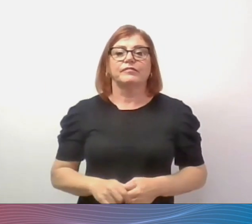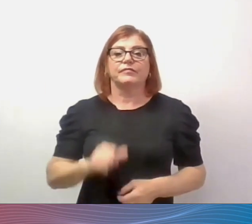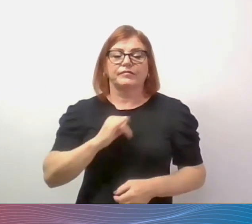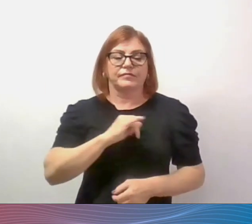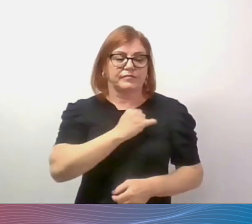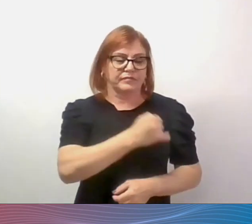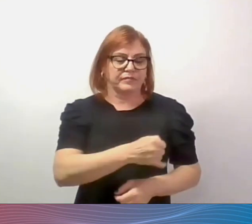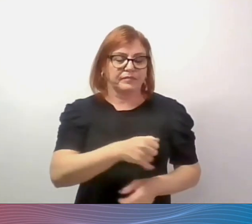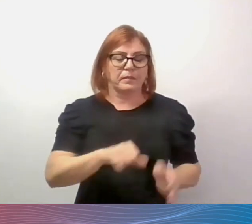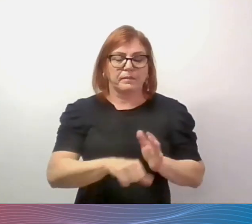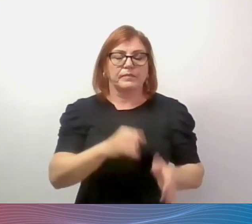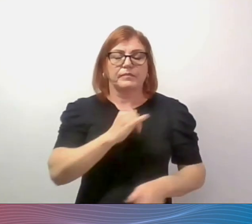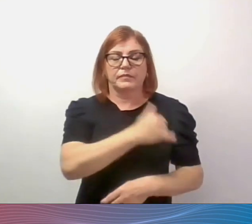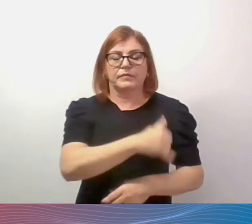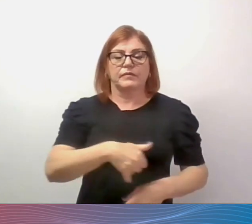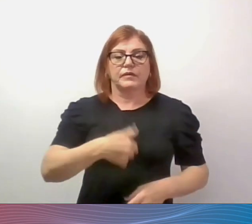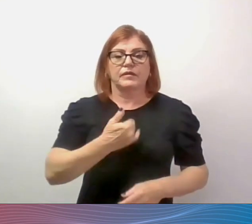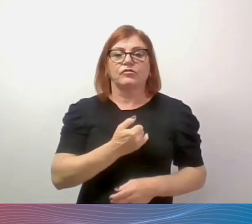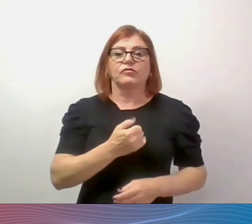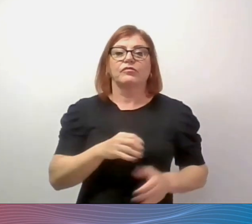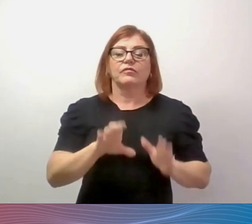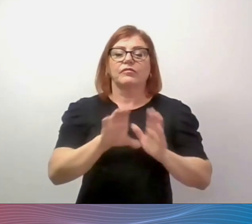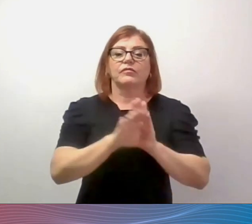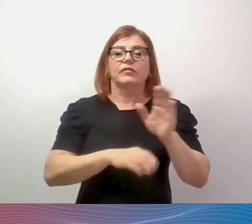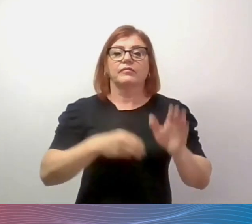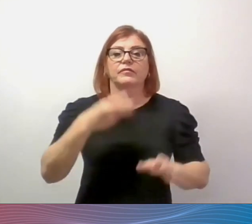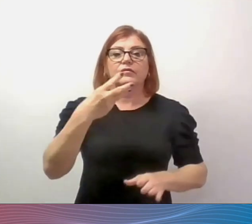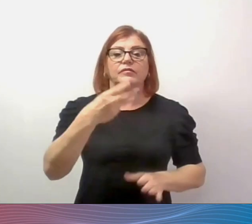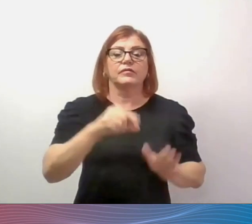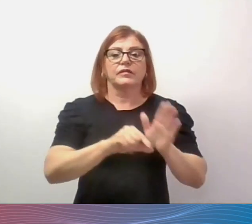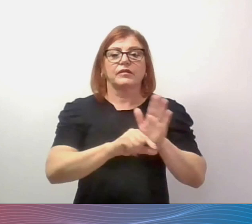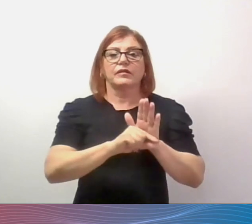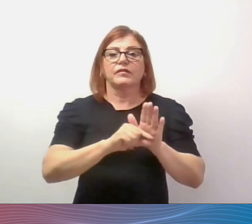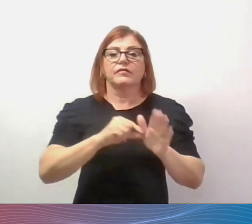versículo 16. 1 John chapter 3, verse